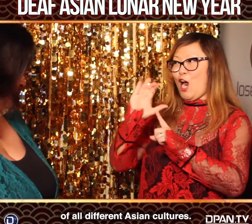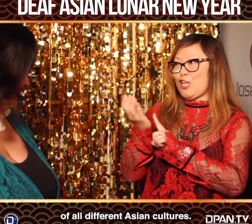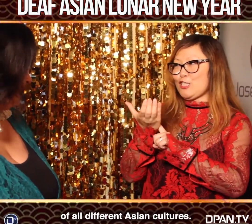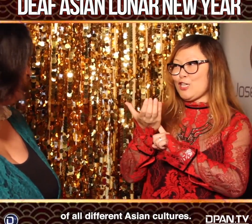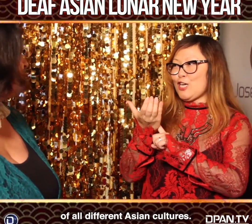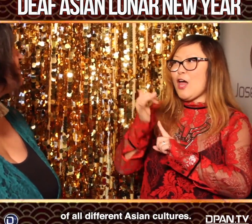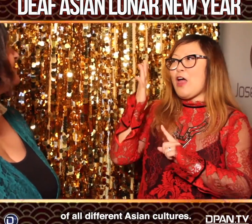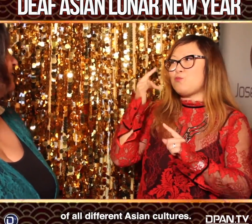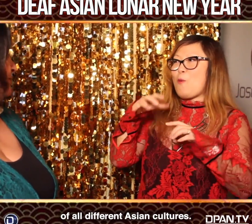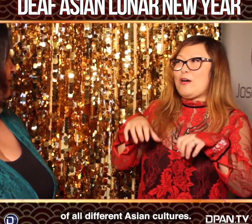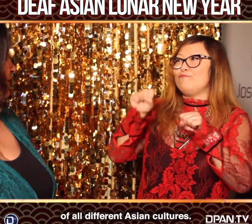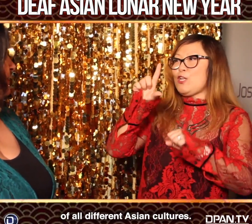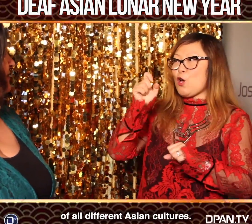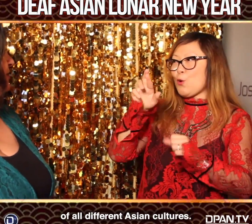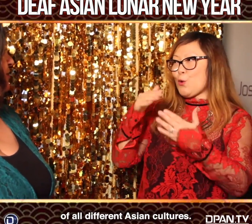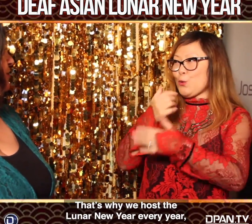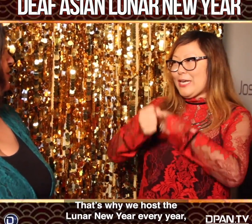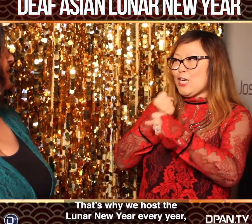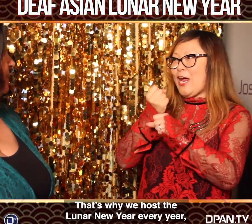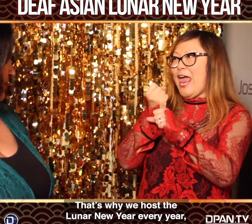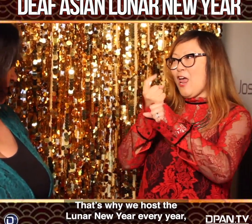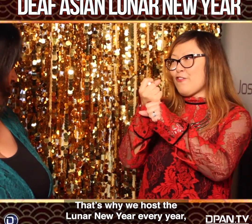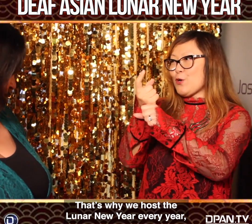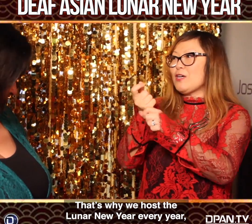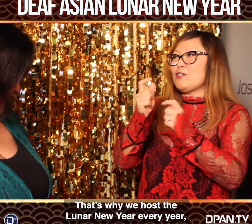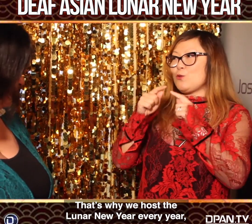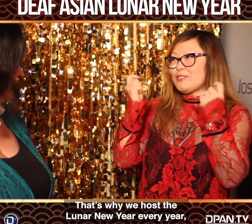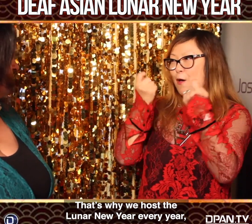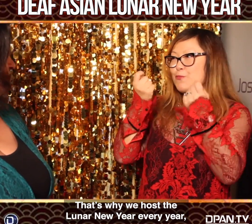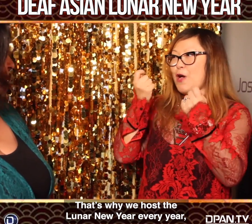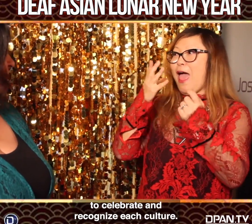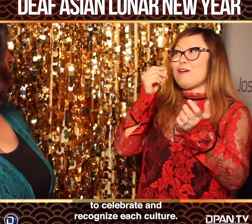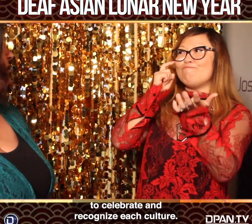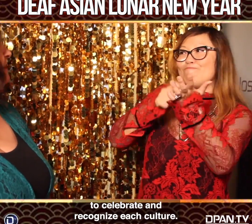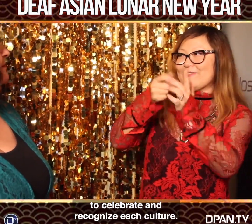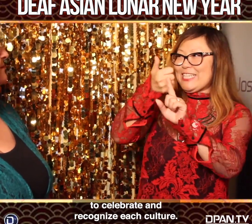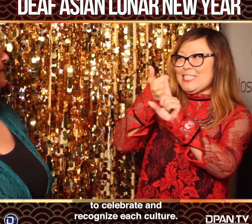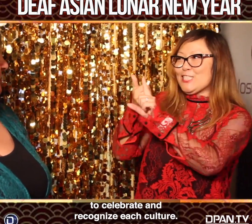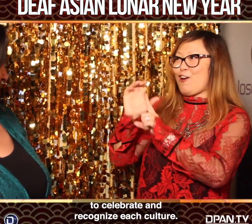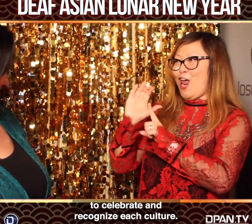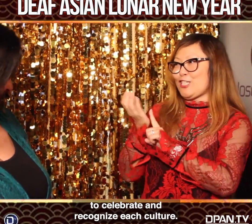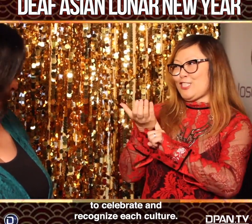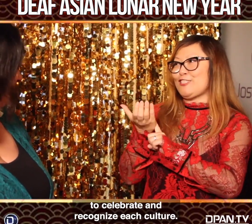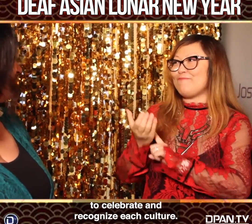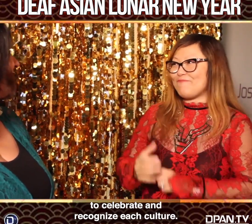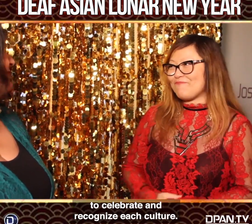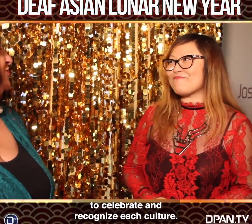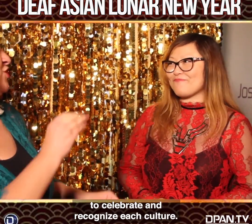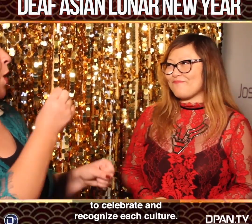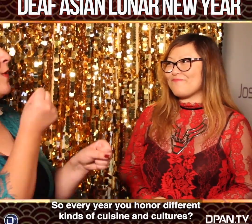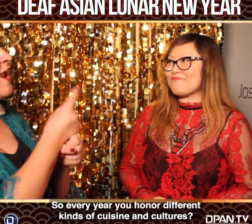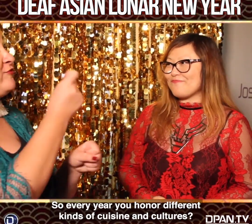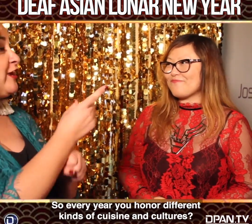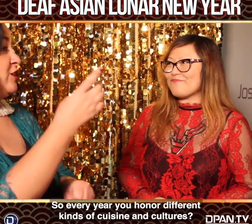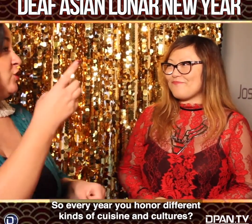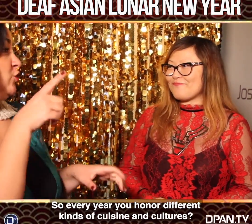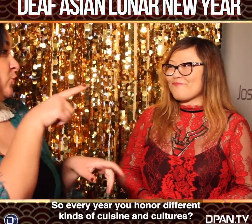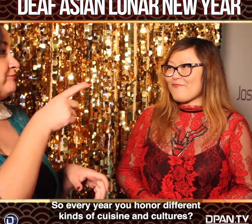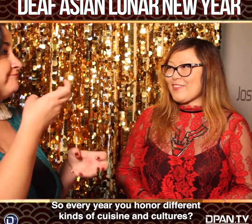all different Asian cultures. That's why we host the Lunar New Year every year, to celebrate and recognize each culture. So